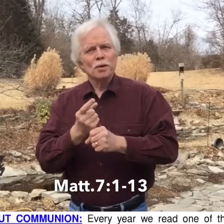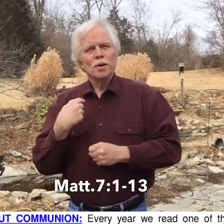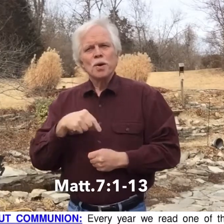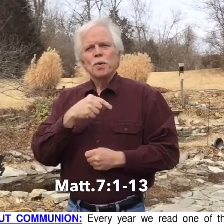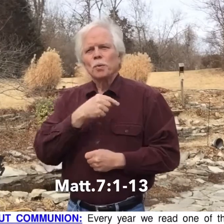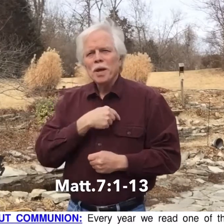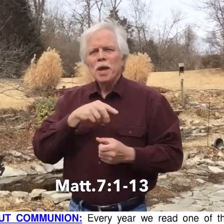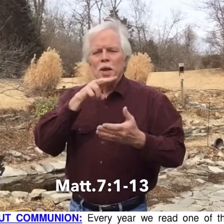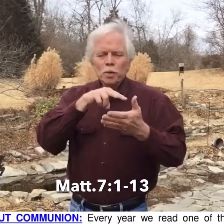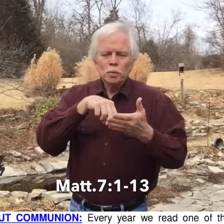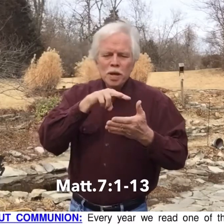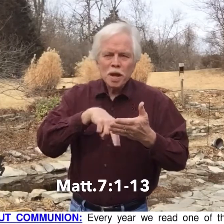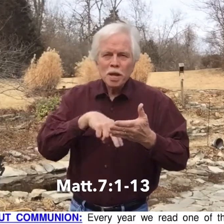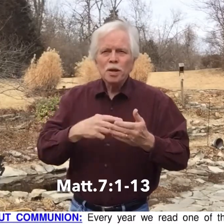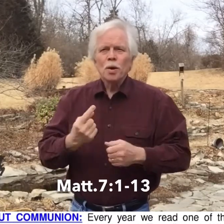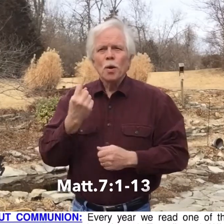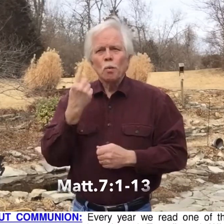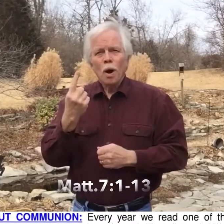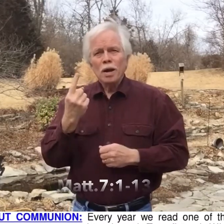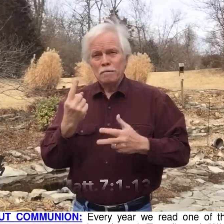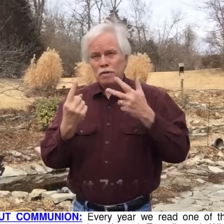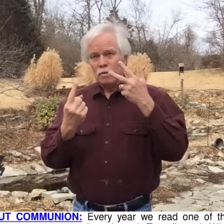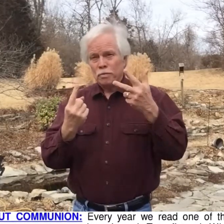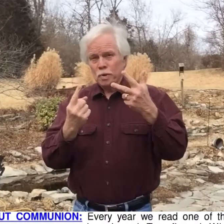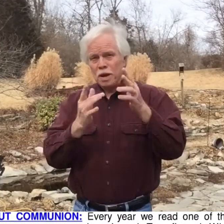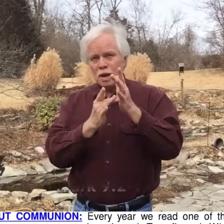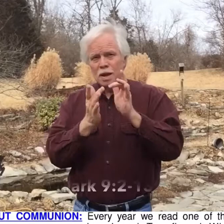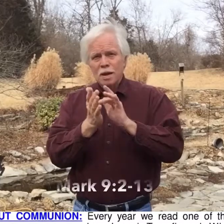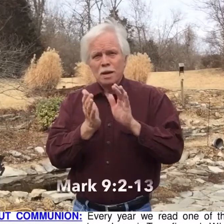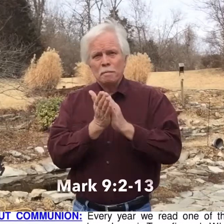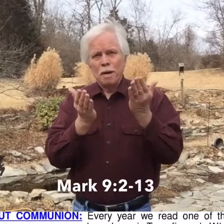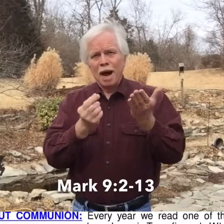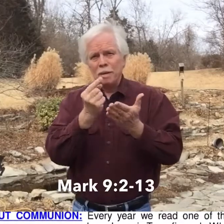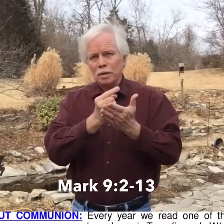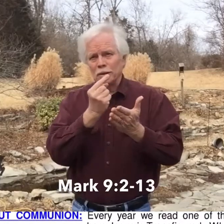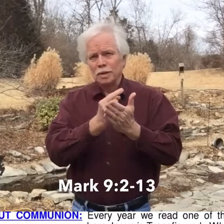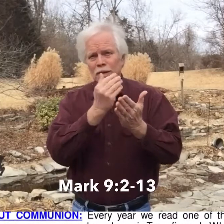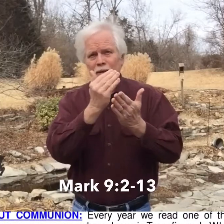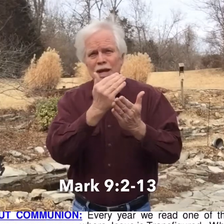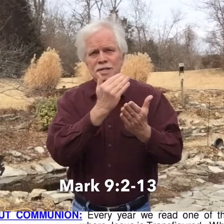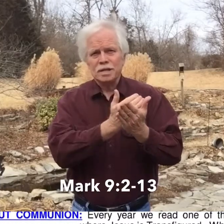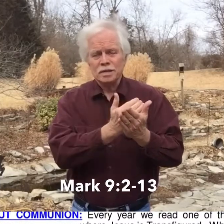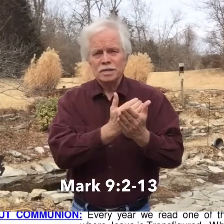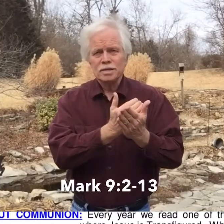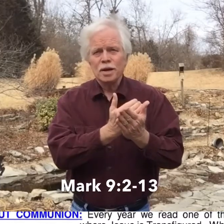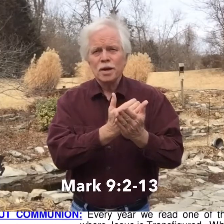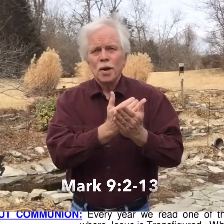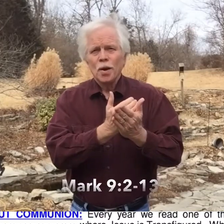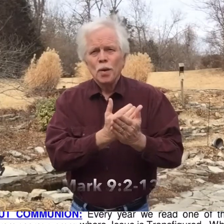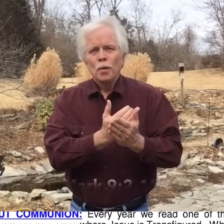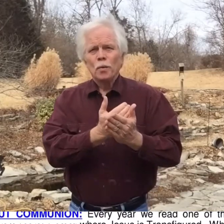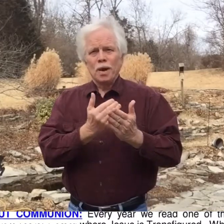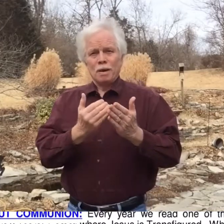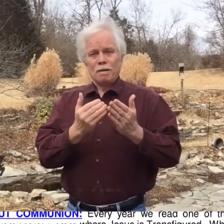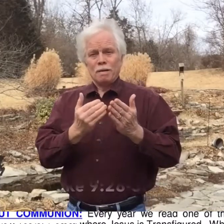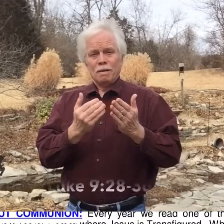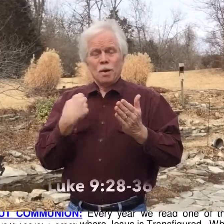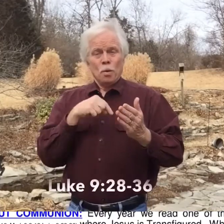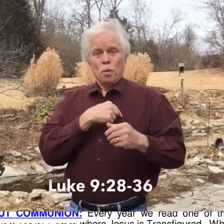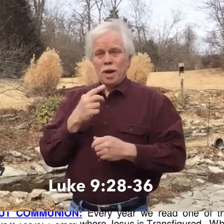we read one of the three Bible lessons where we